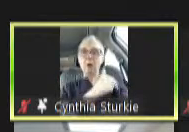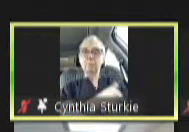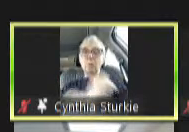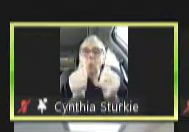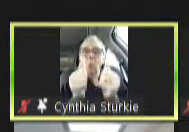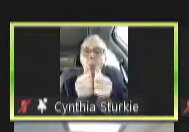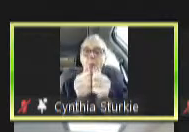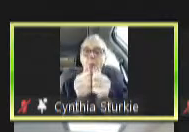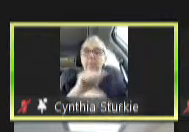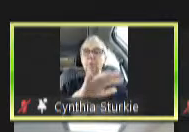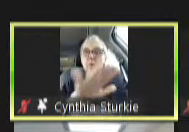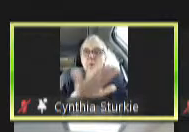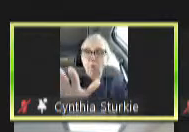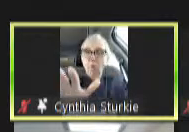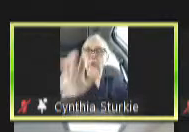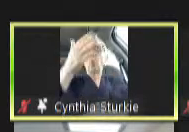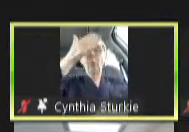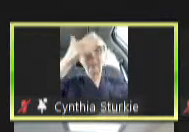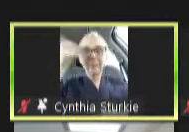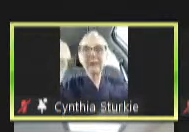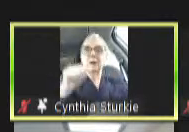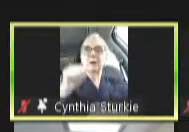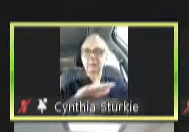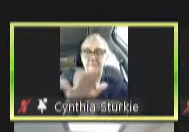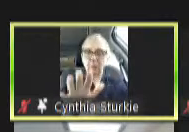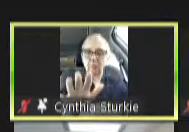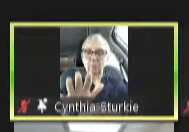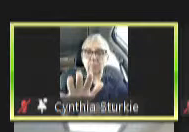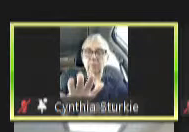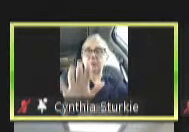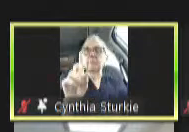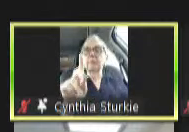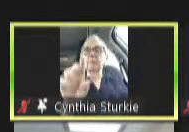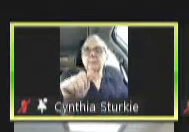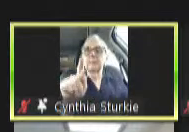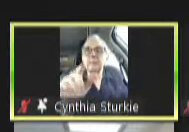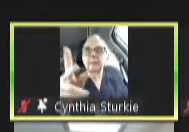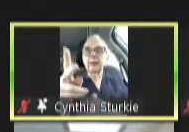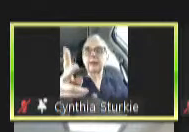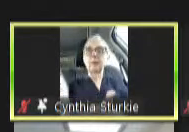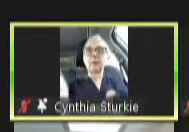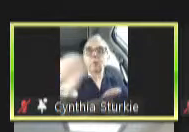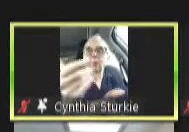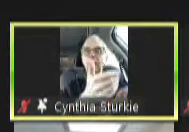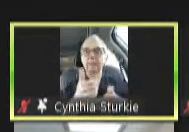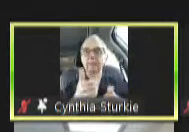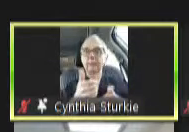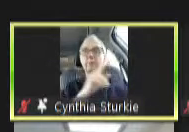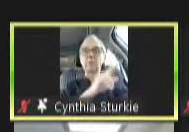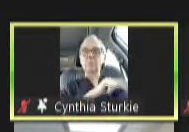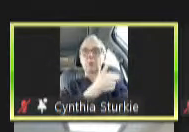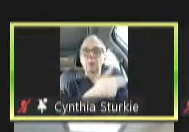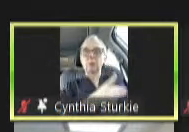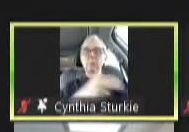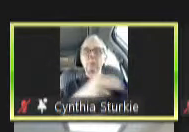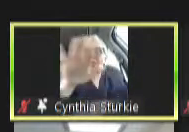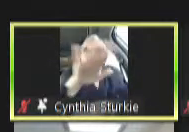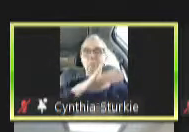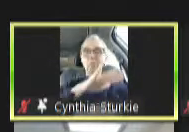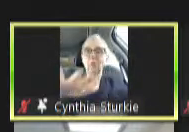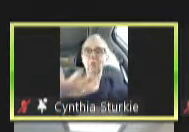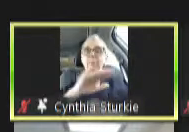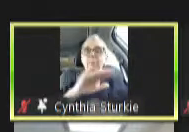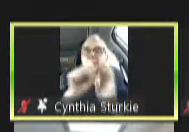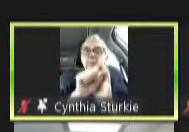COVID versus due to COVID. And so this is some of the data that we are collecting from hospitals across the state. What we are collecting in this data